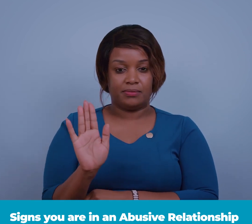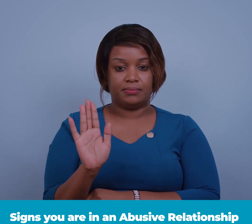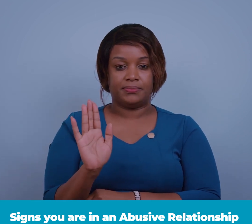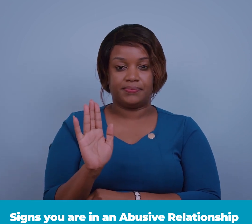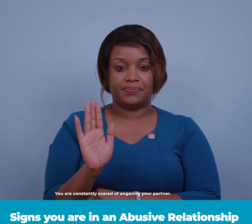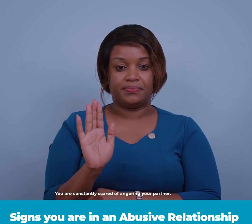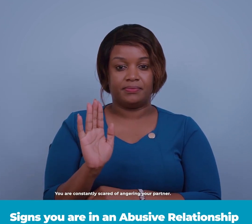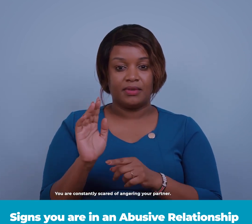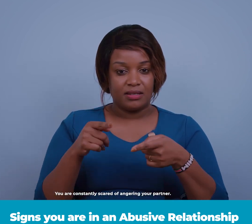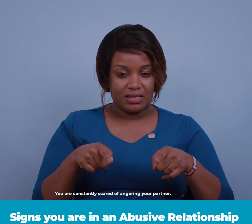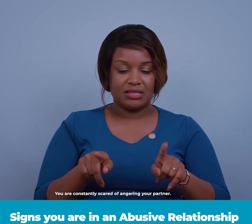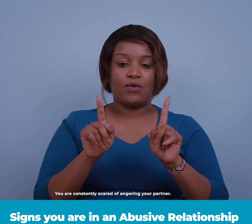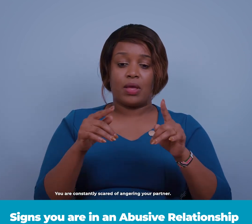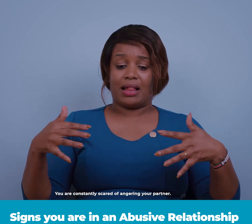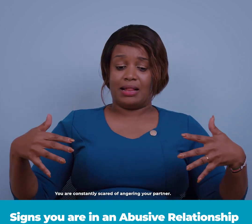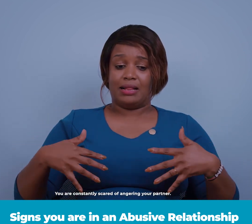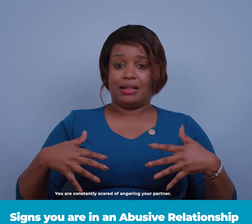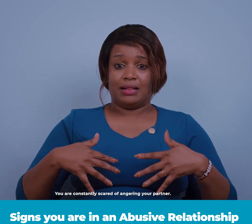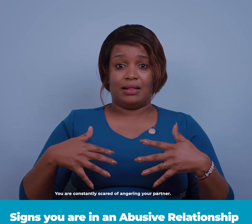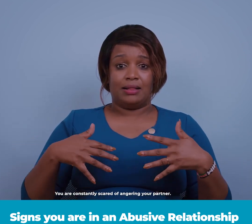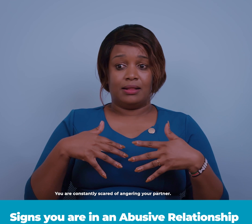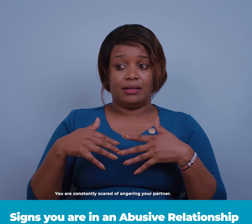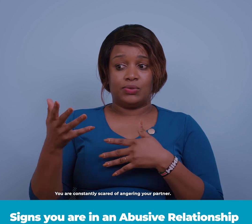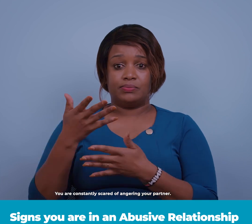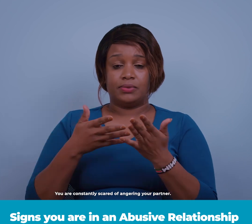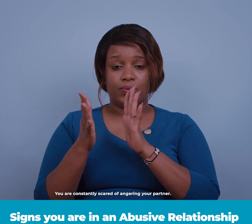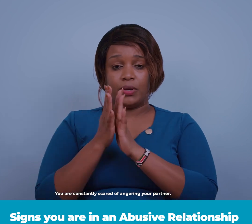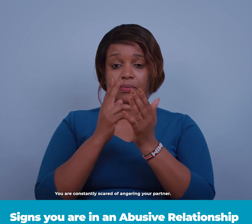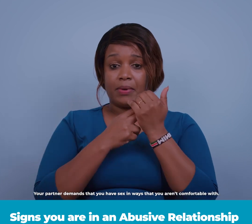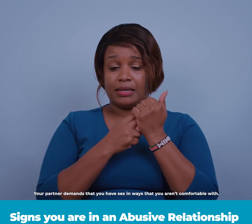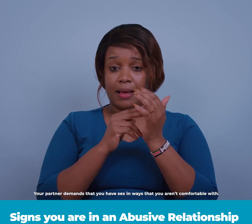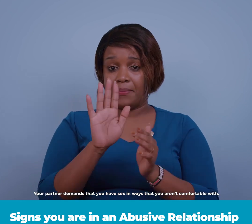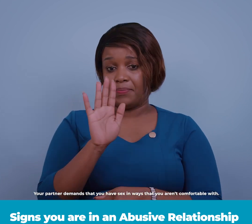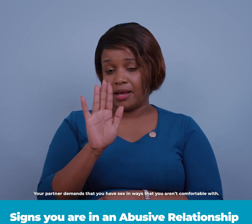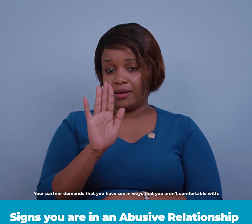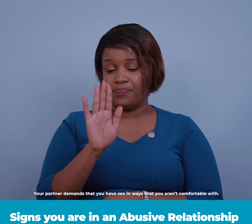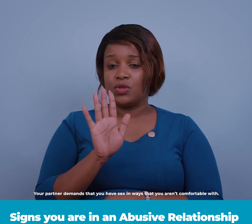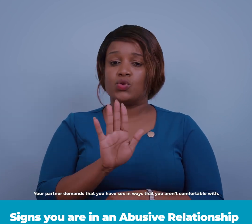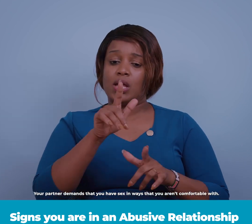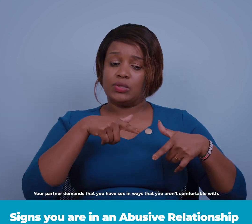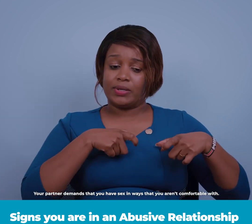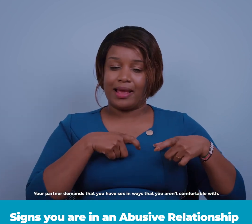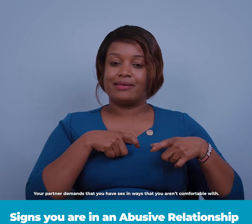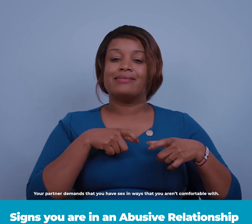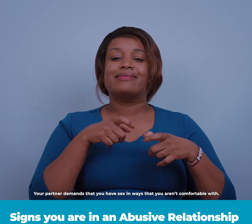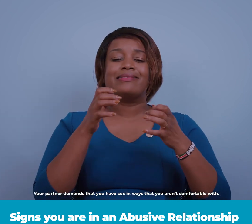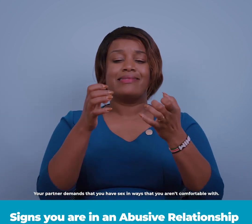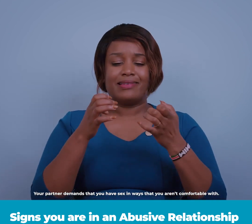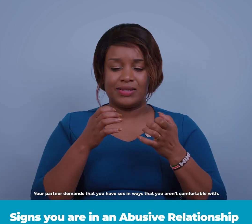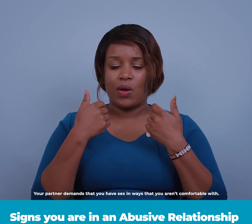You are constantly scared of angering your partner. Your partner demands that you have sex in ways that you